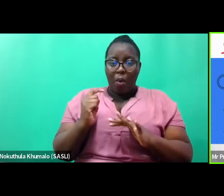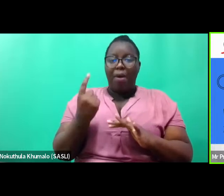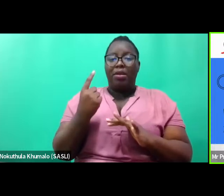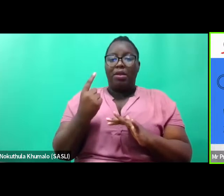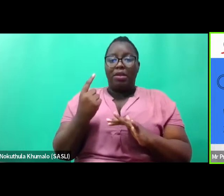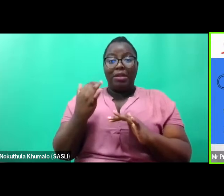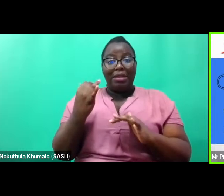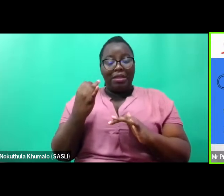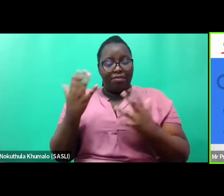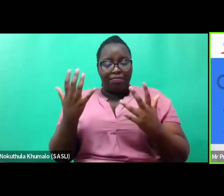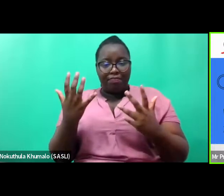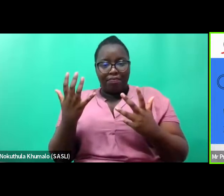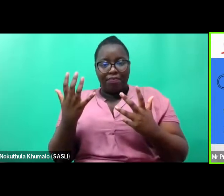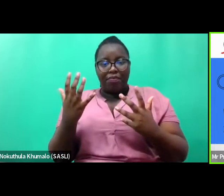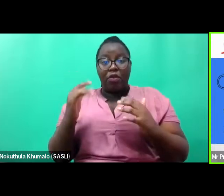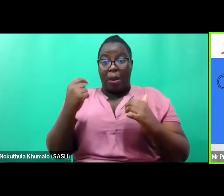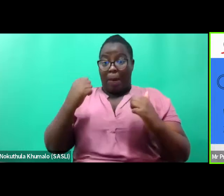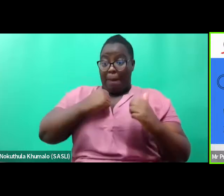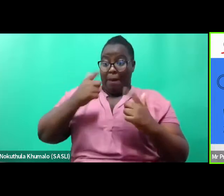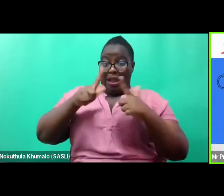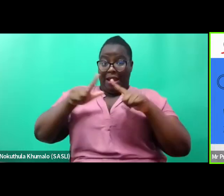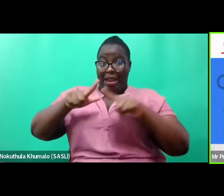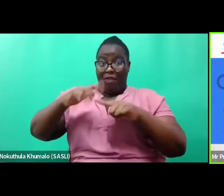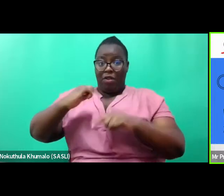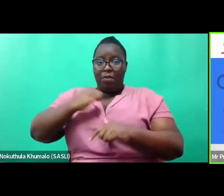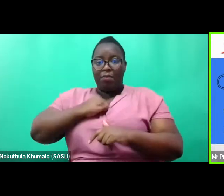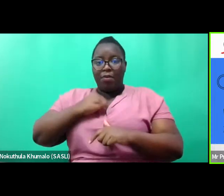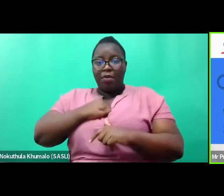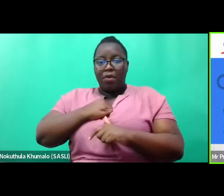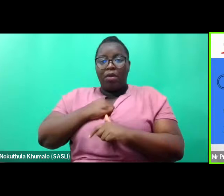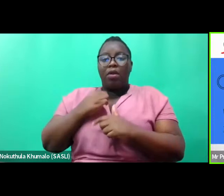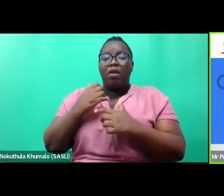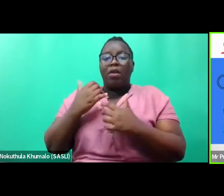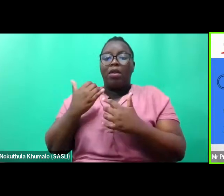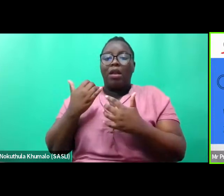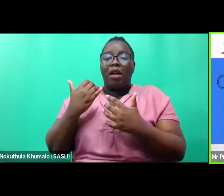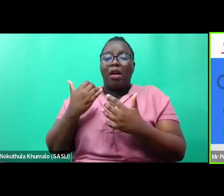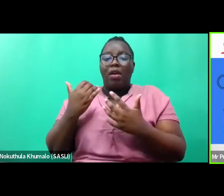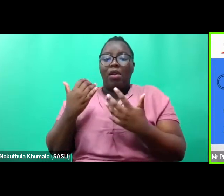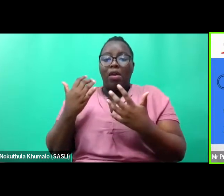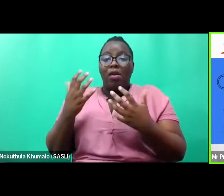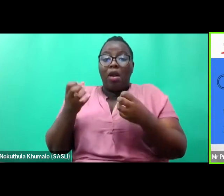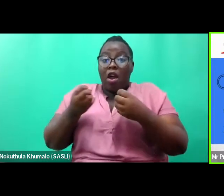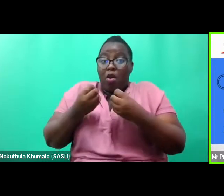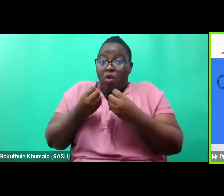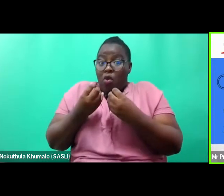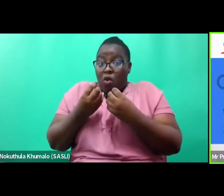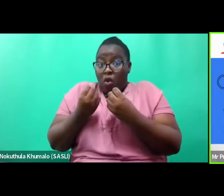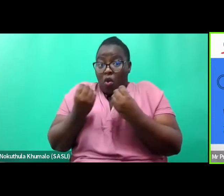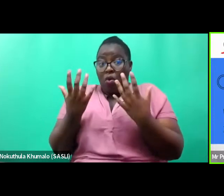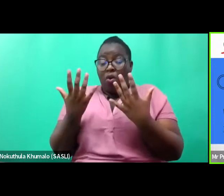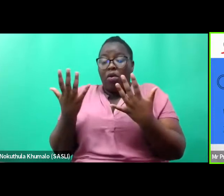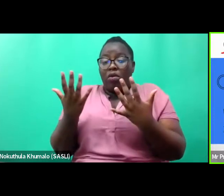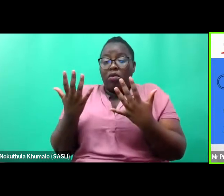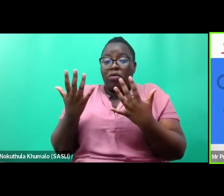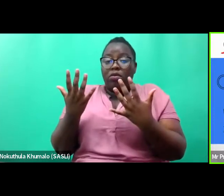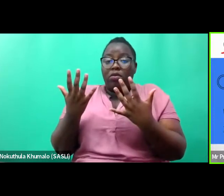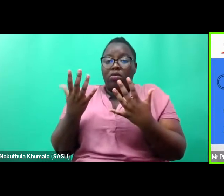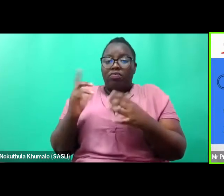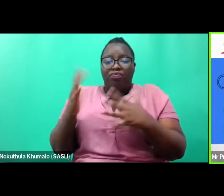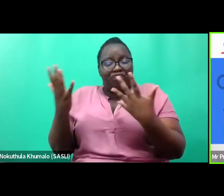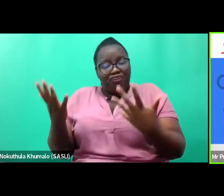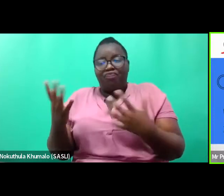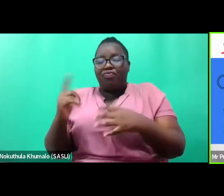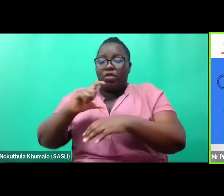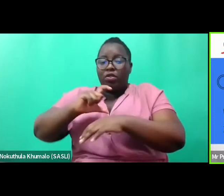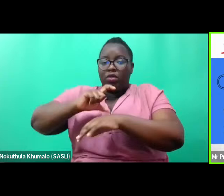Even on my level, which is the low support needs level. A lot of people at the conference, thought